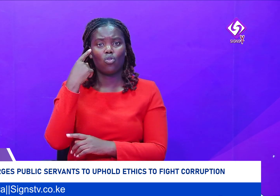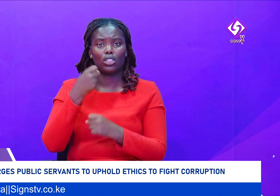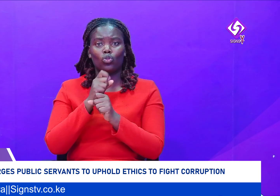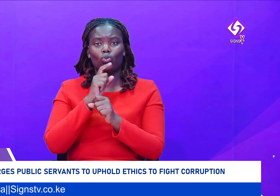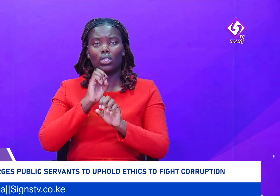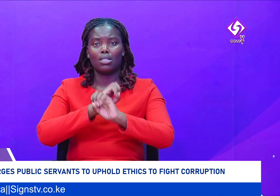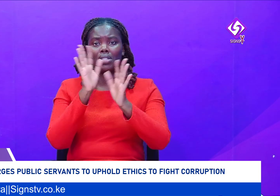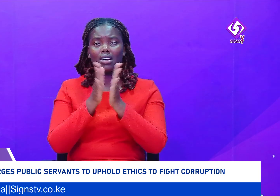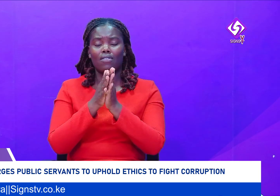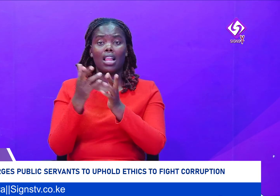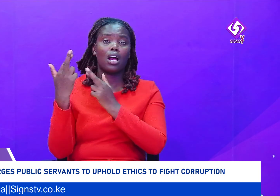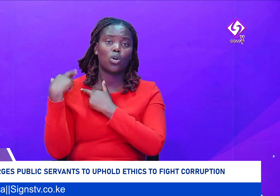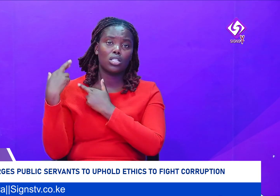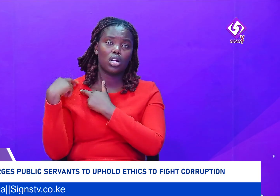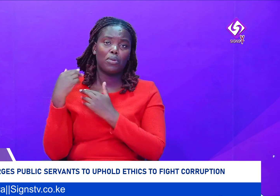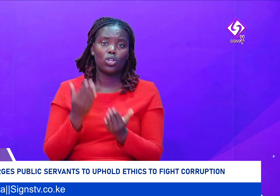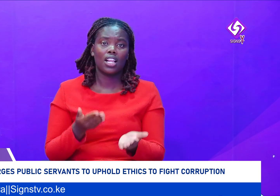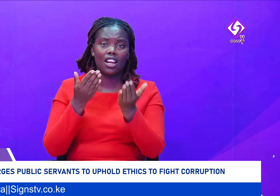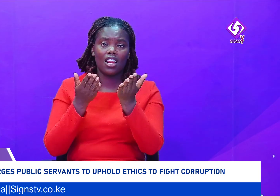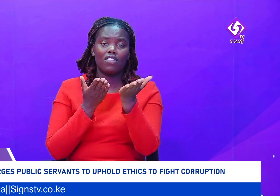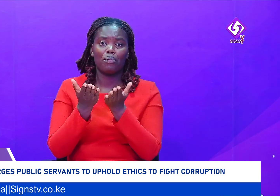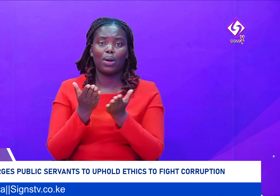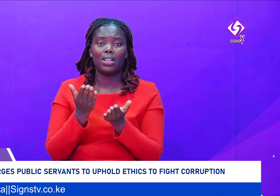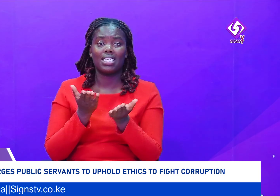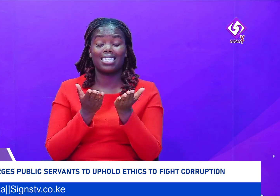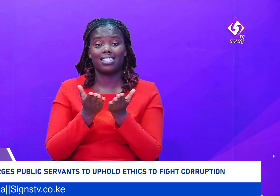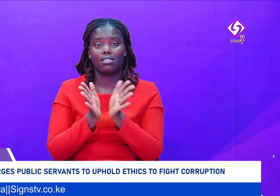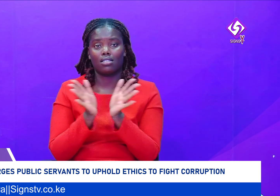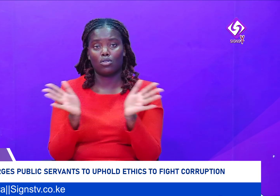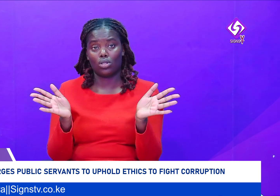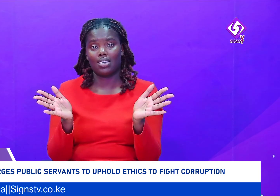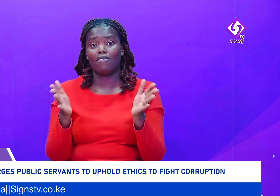transparency and accountability in the delivery of public services.